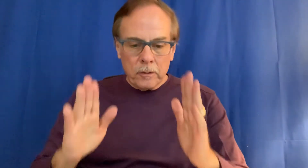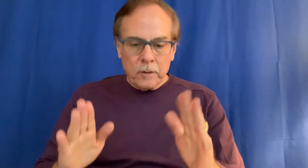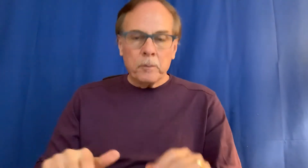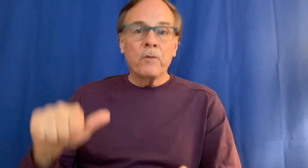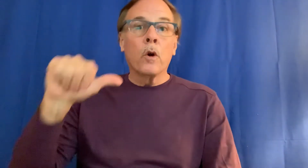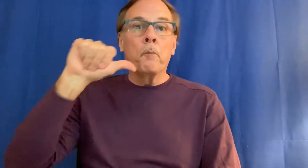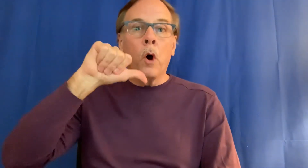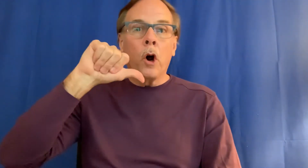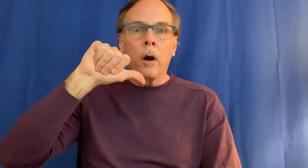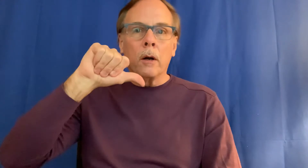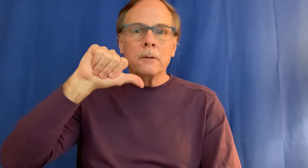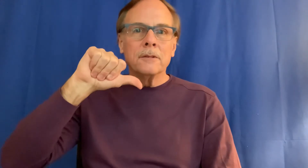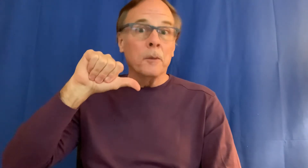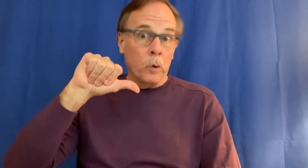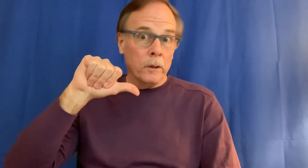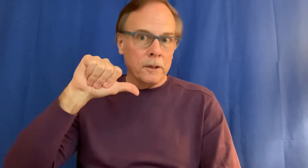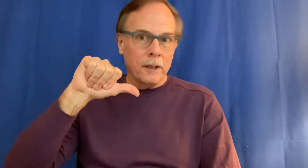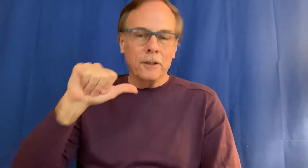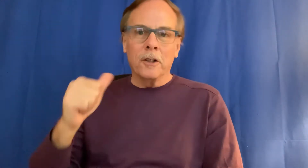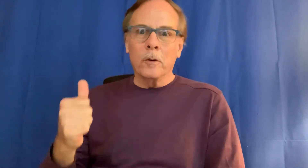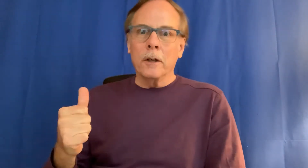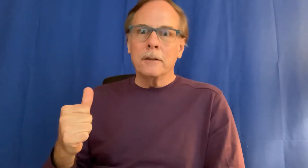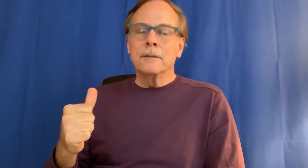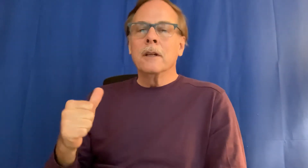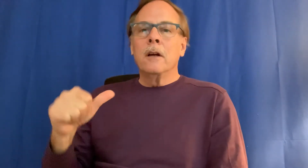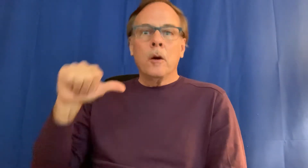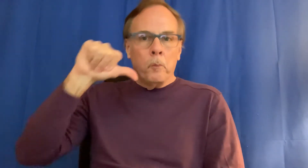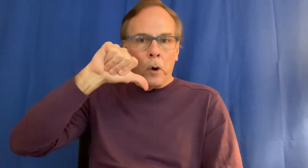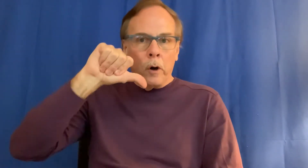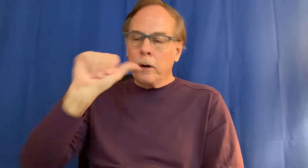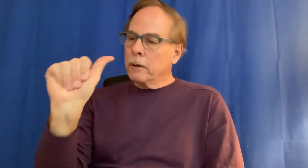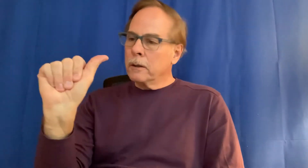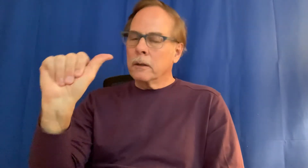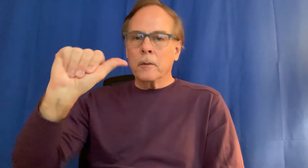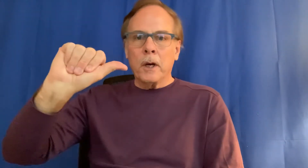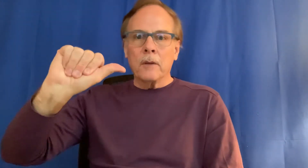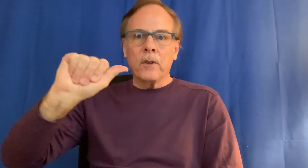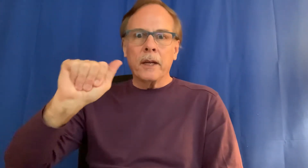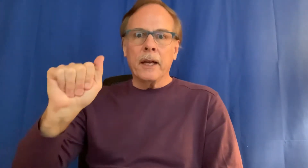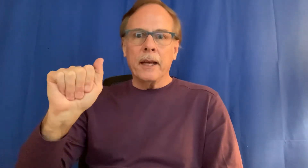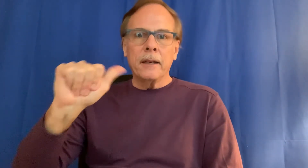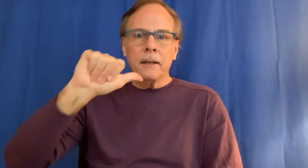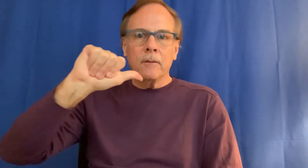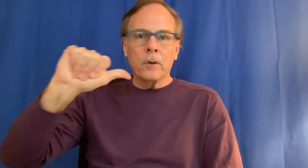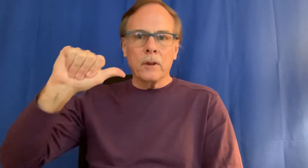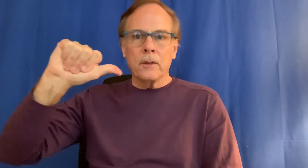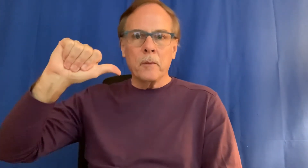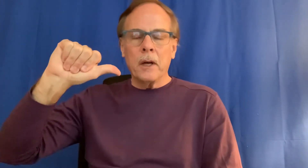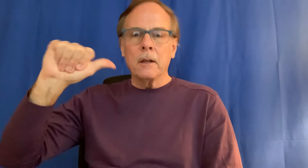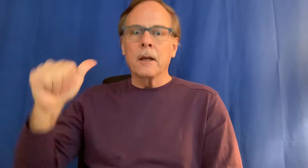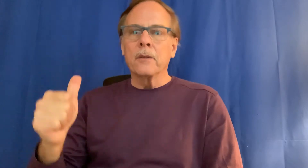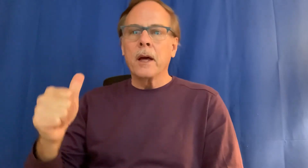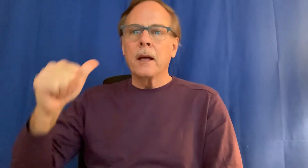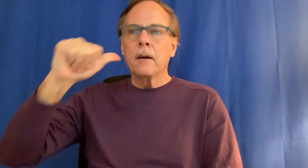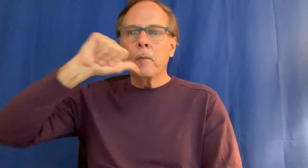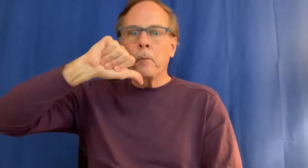done before. Bar, important sign to know, right? Bar, the modified A with the thumb out like that.